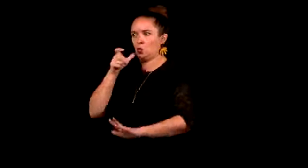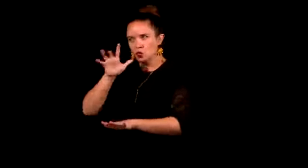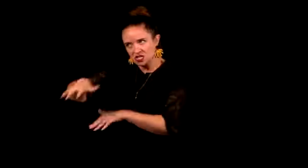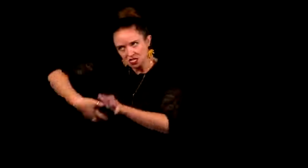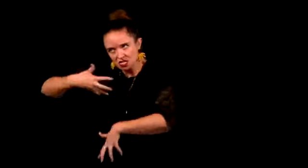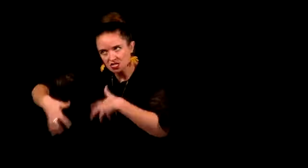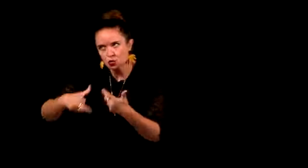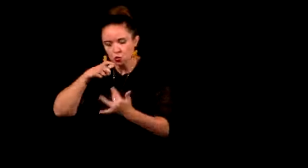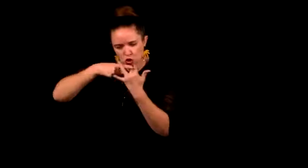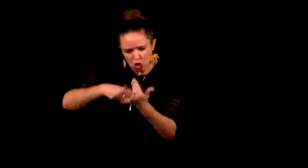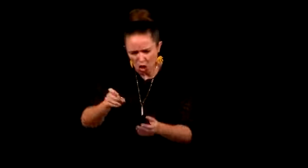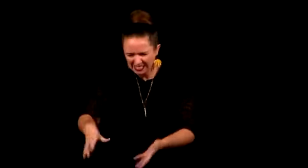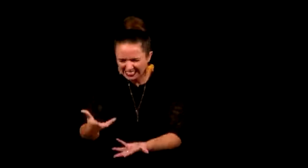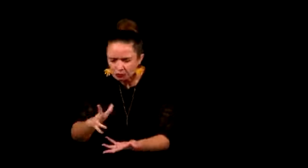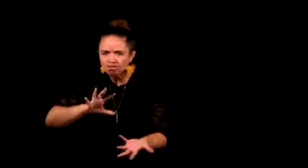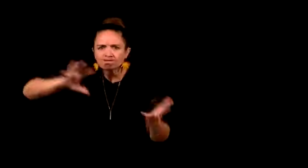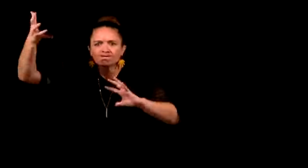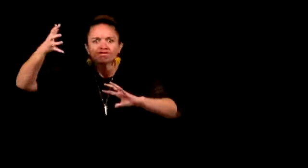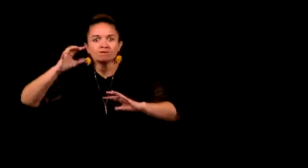the work? Who's tilling the soil?